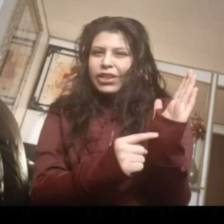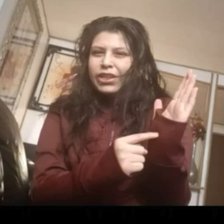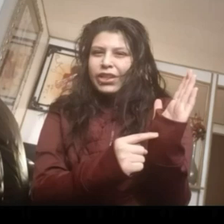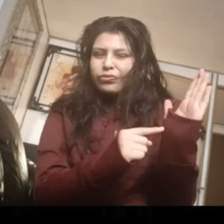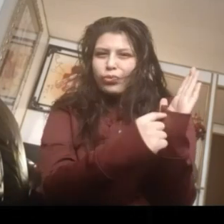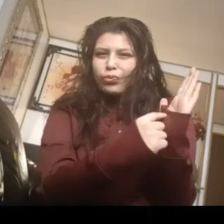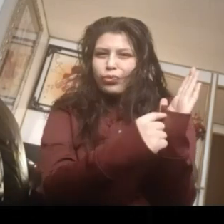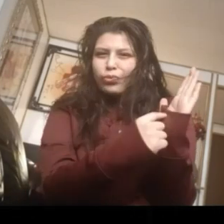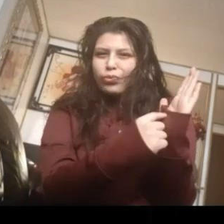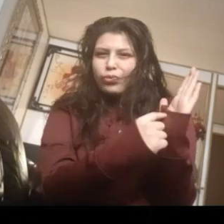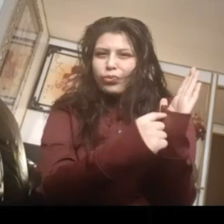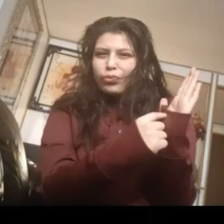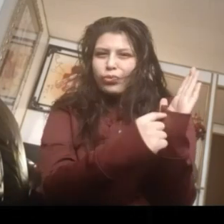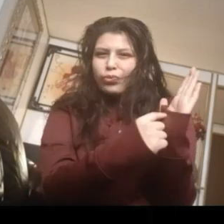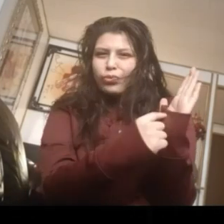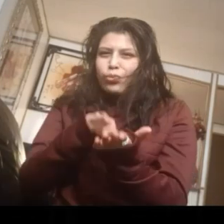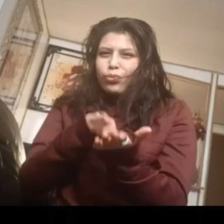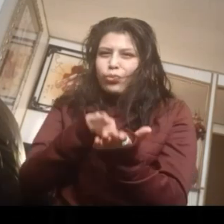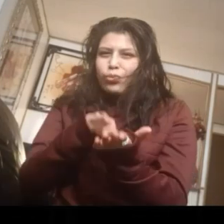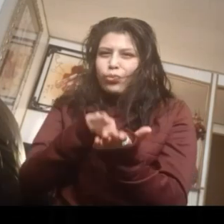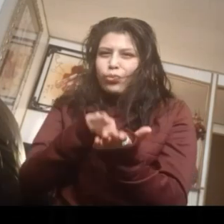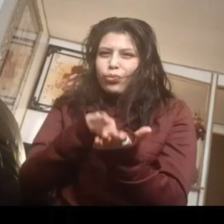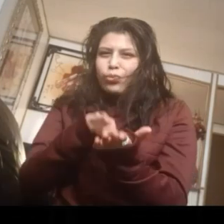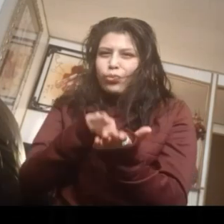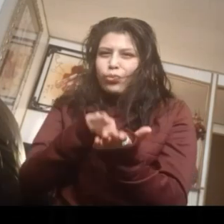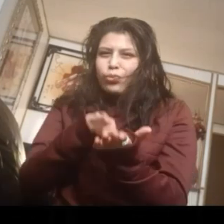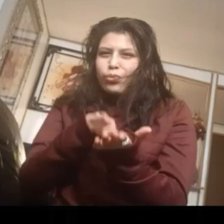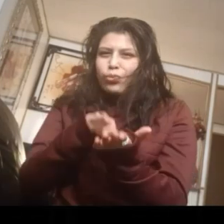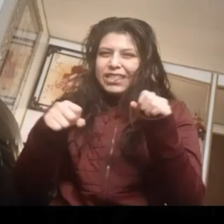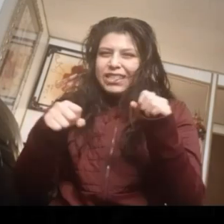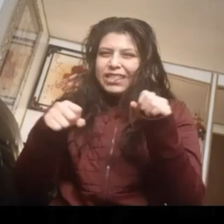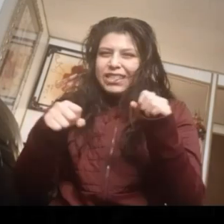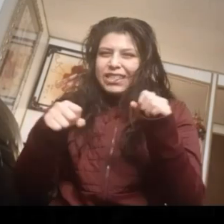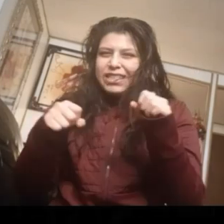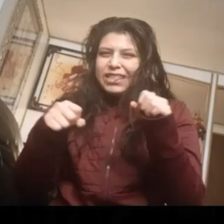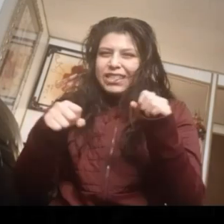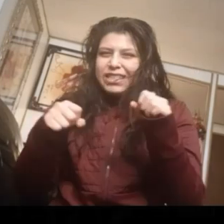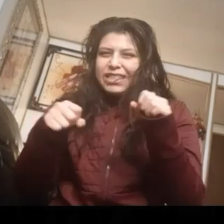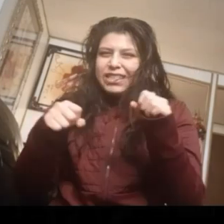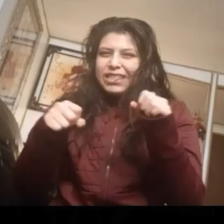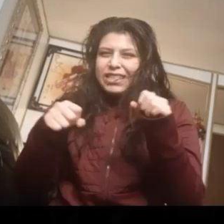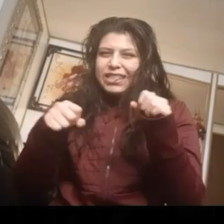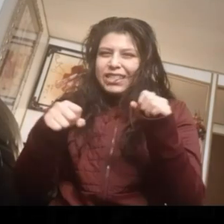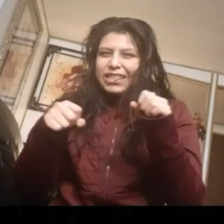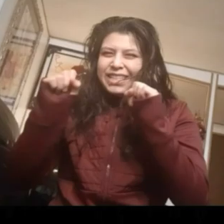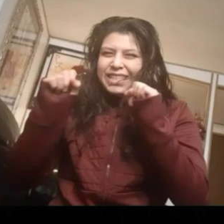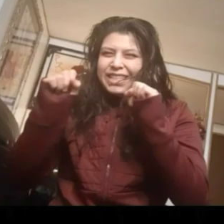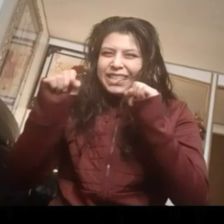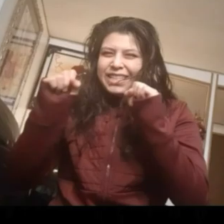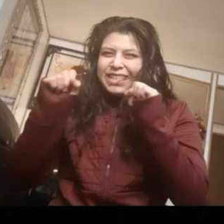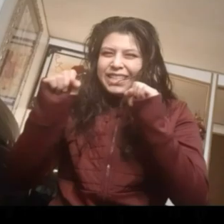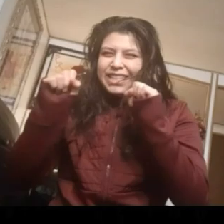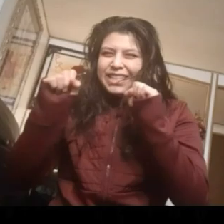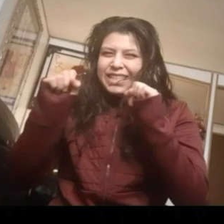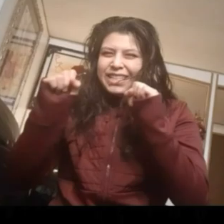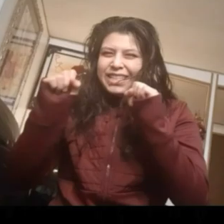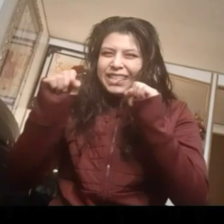So from there, that's where that first sentence ends.